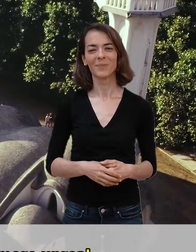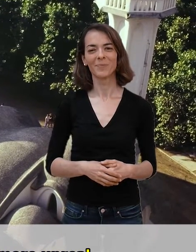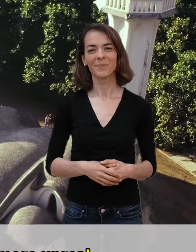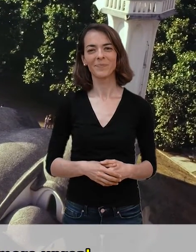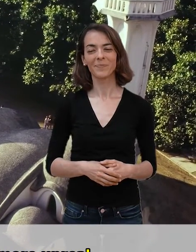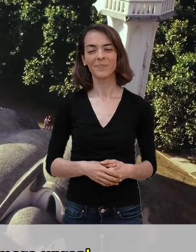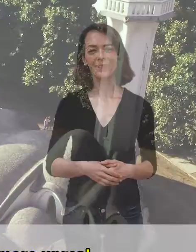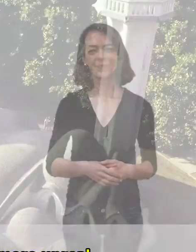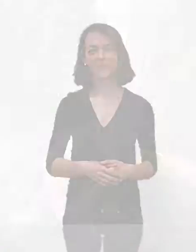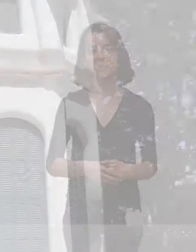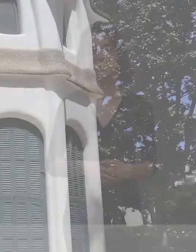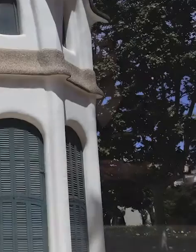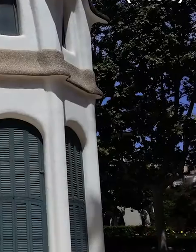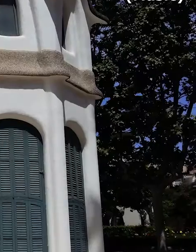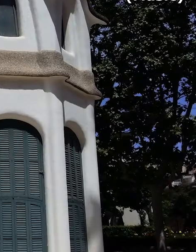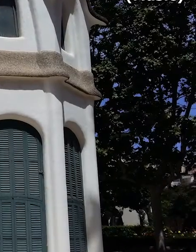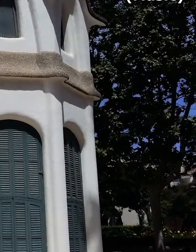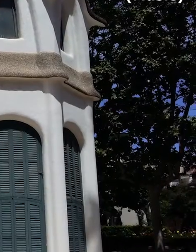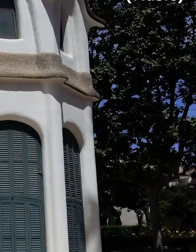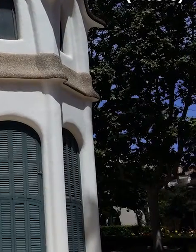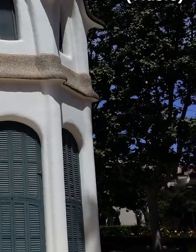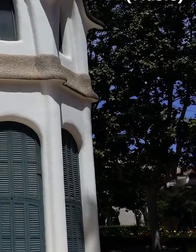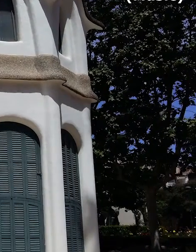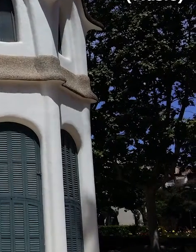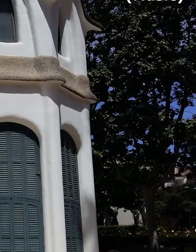even more unreal.